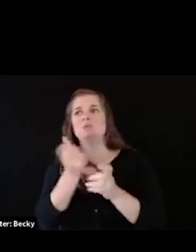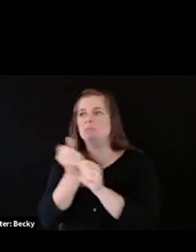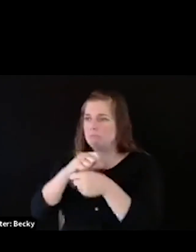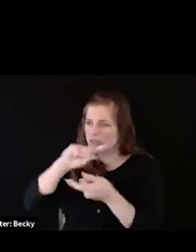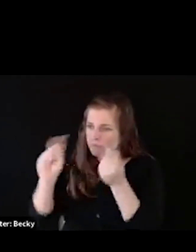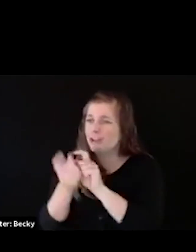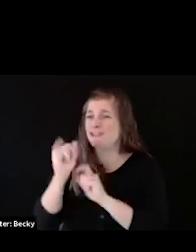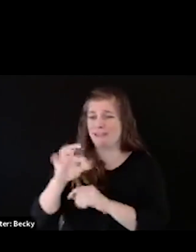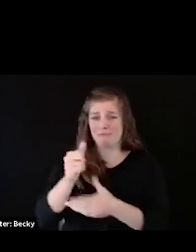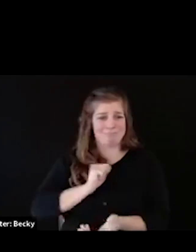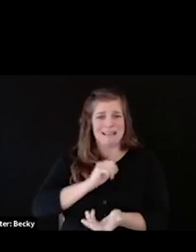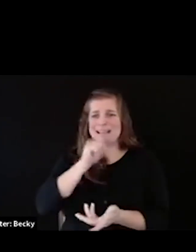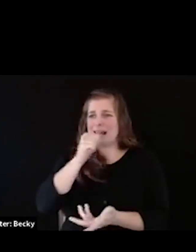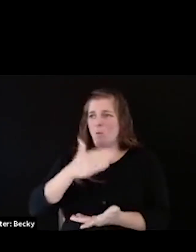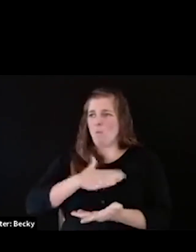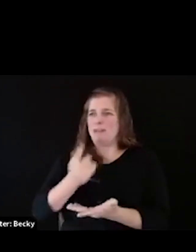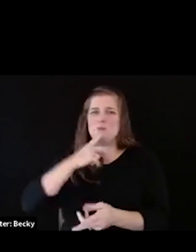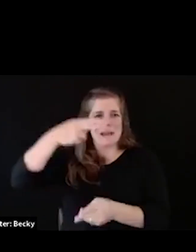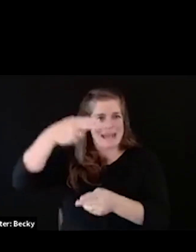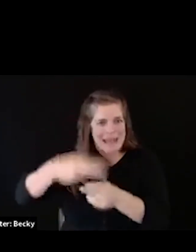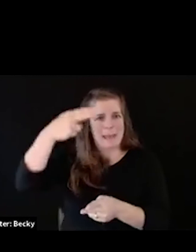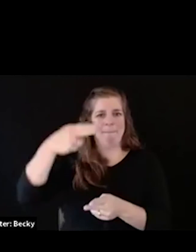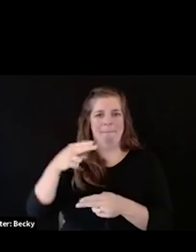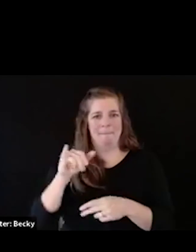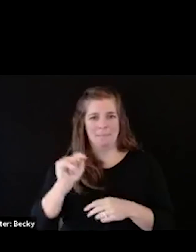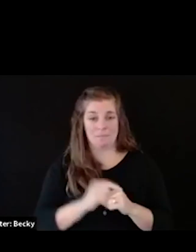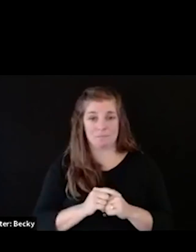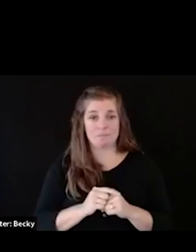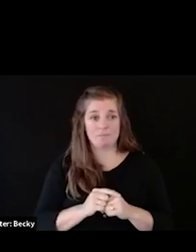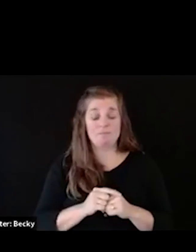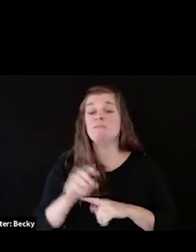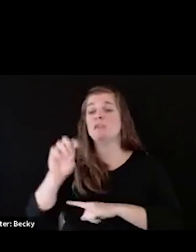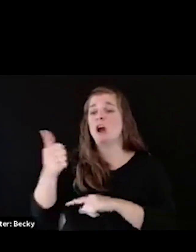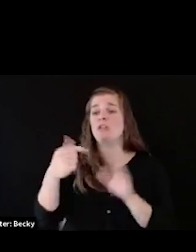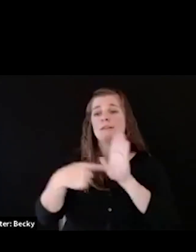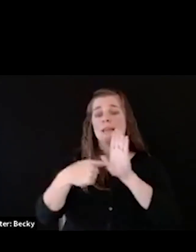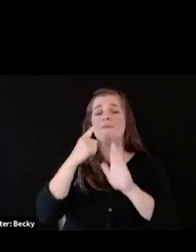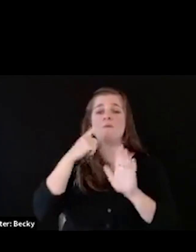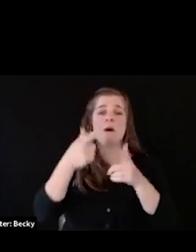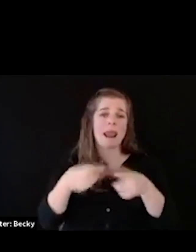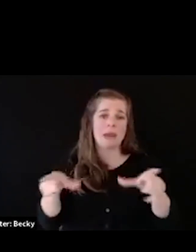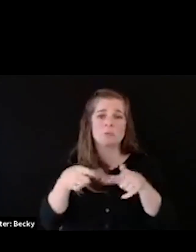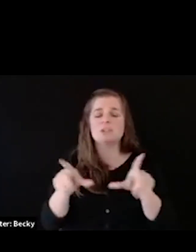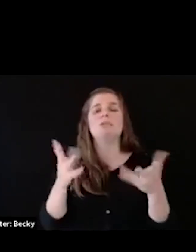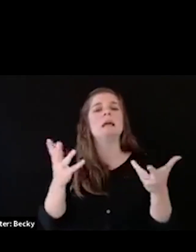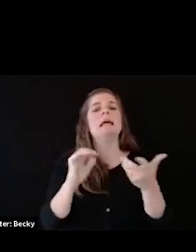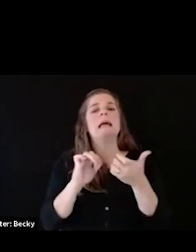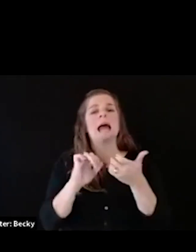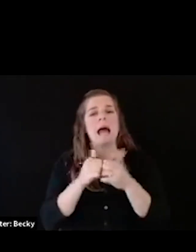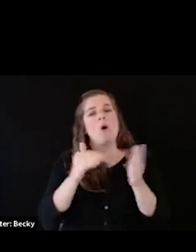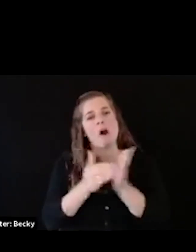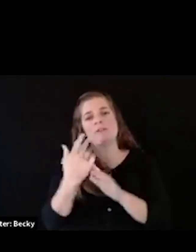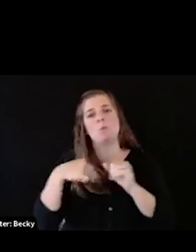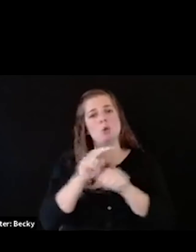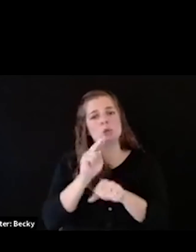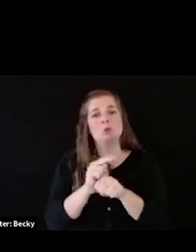to name it? By the way, another example of language is how often we use gendered language to talk about